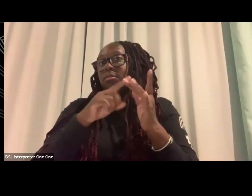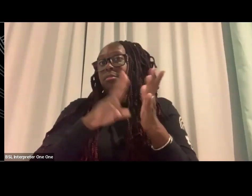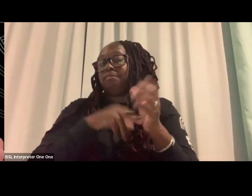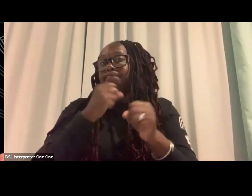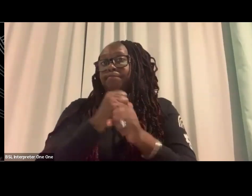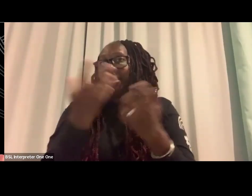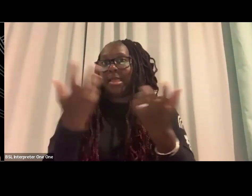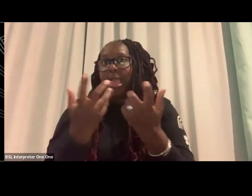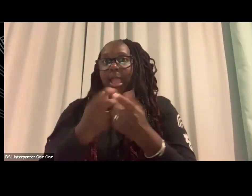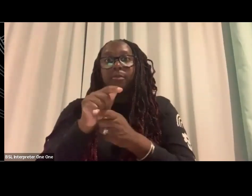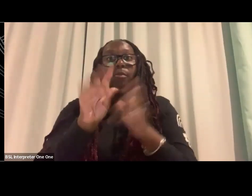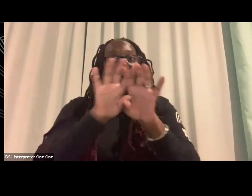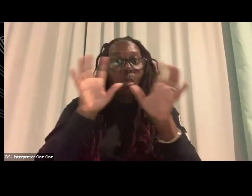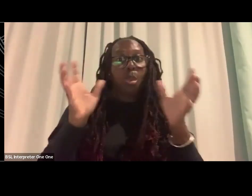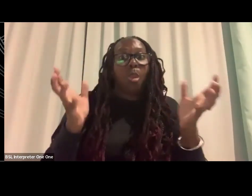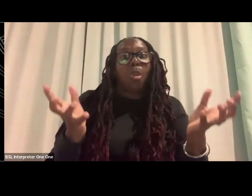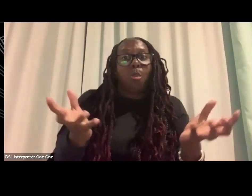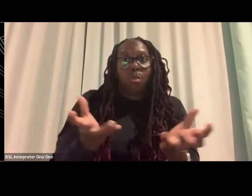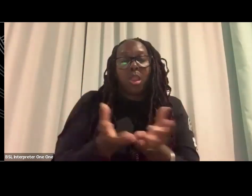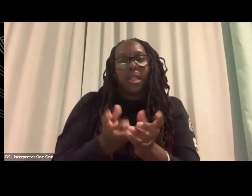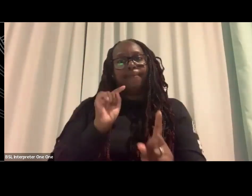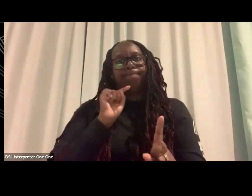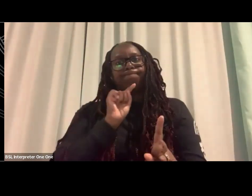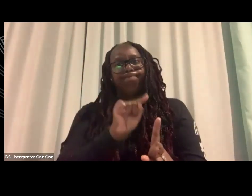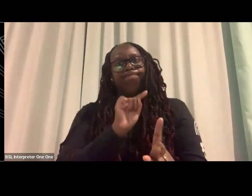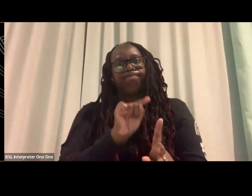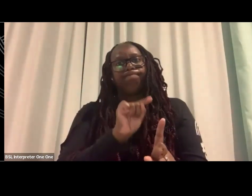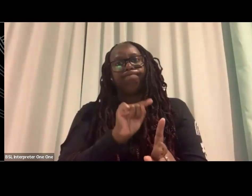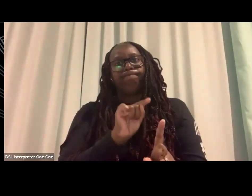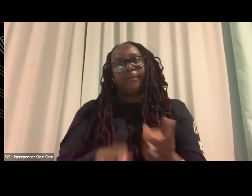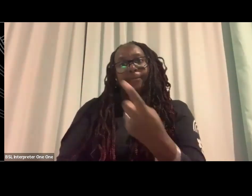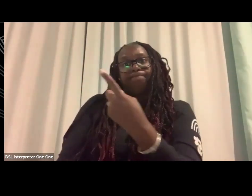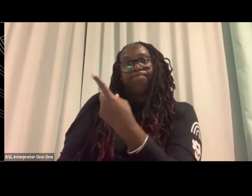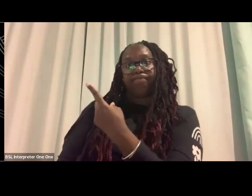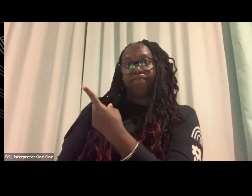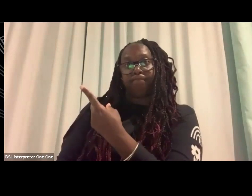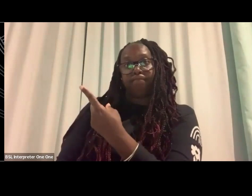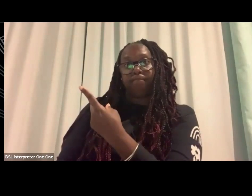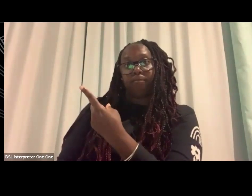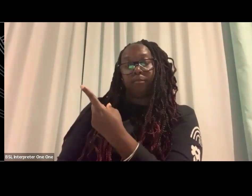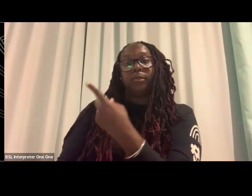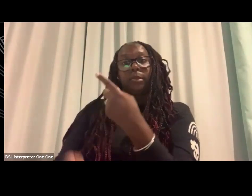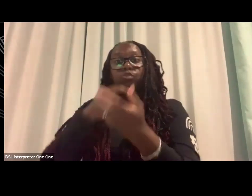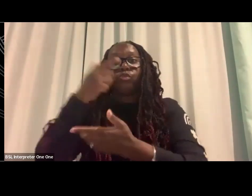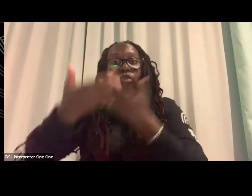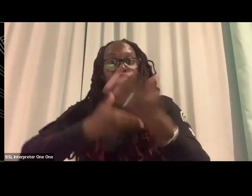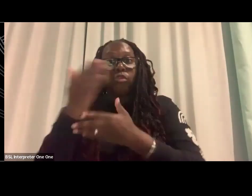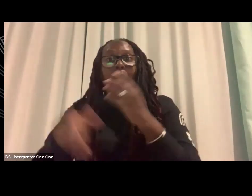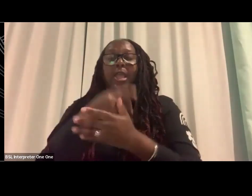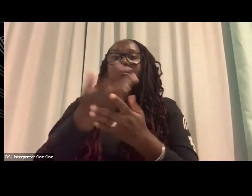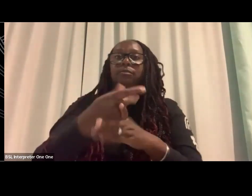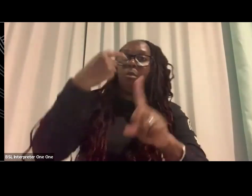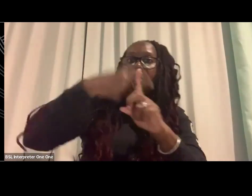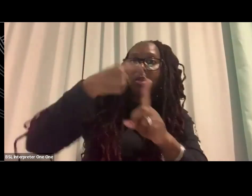got globally a common approach that likes describing the objective conditions in which